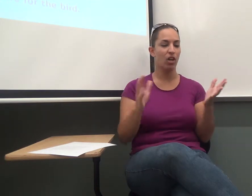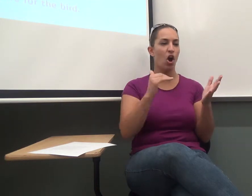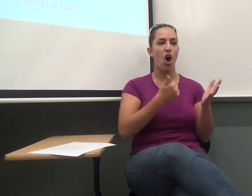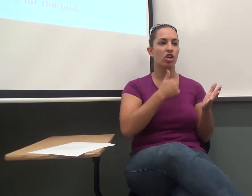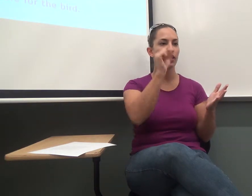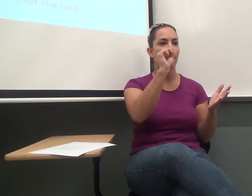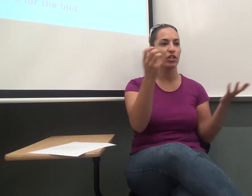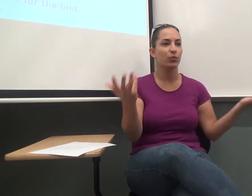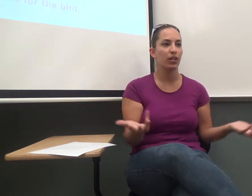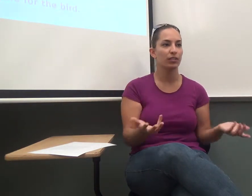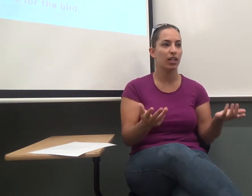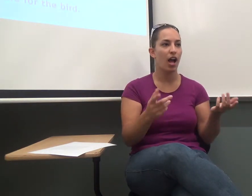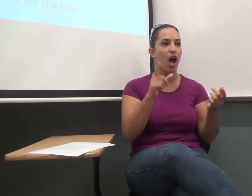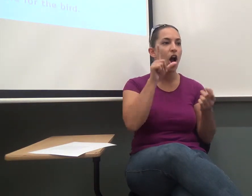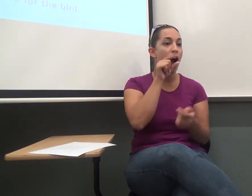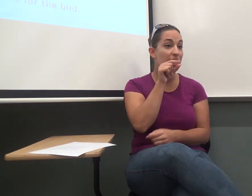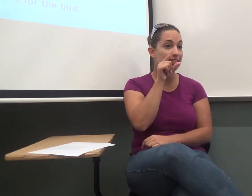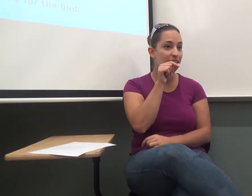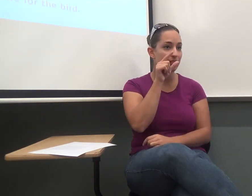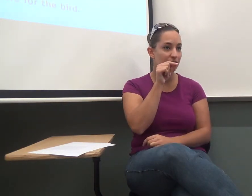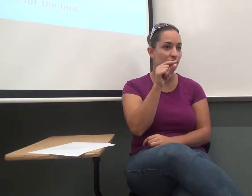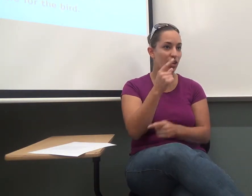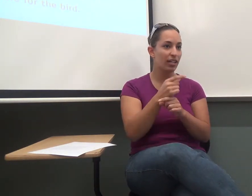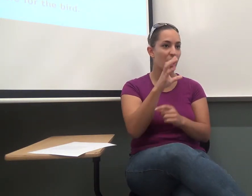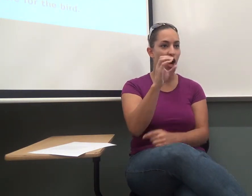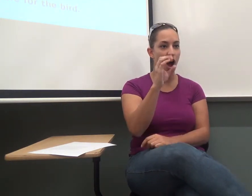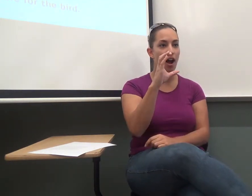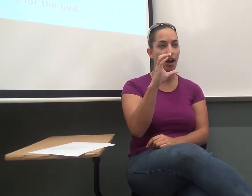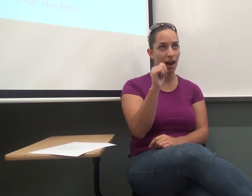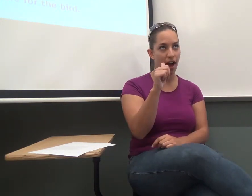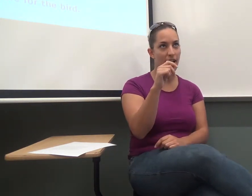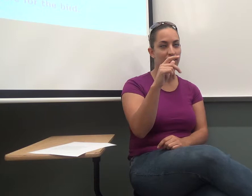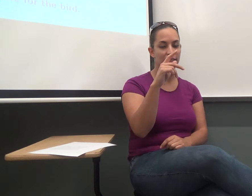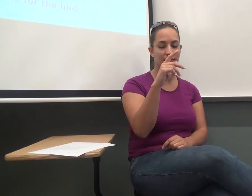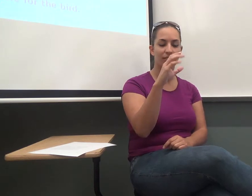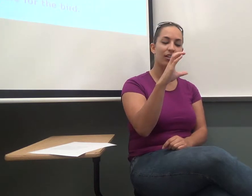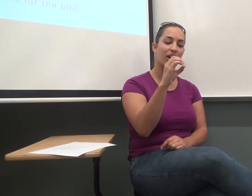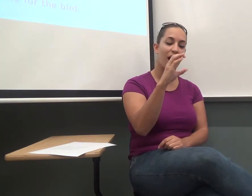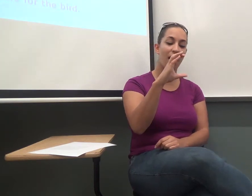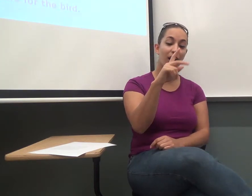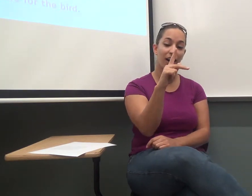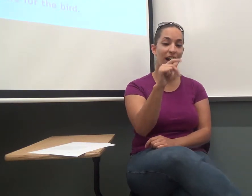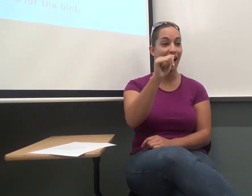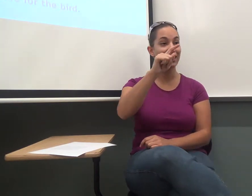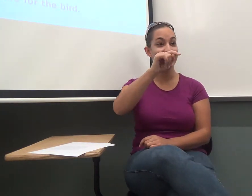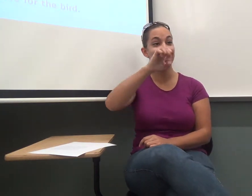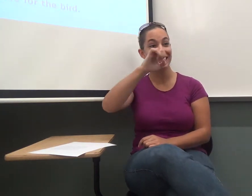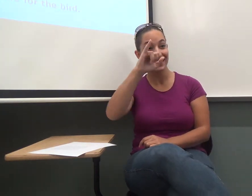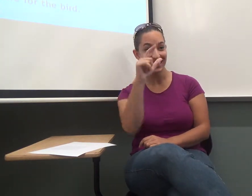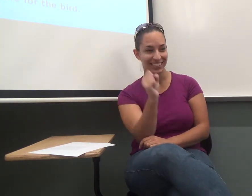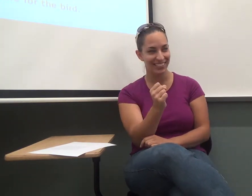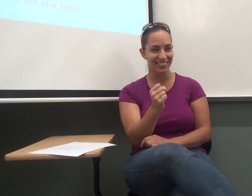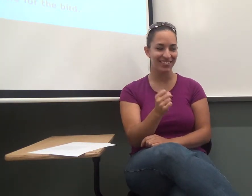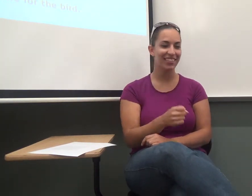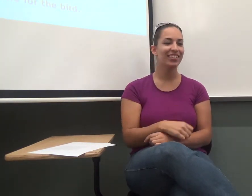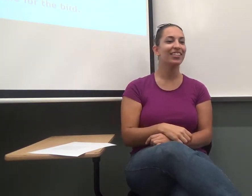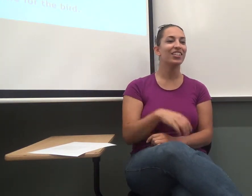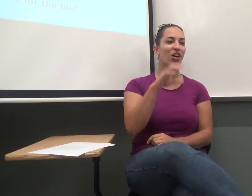Cockatiels. Cockatiels, right? Cockatiels. But more than that, our entire paragraph kind of has this sort